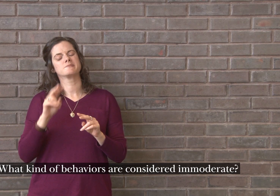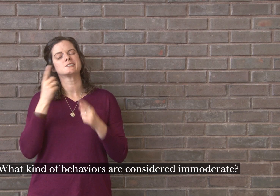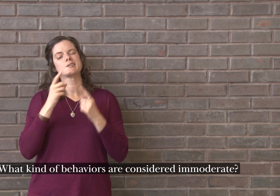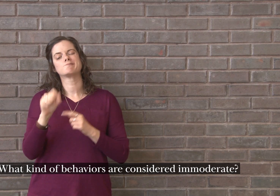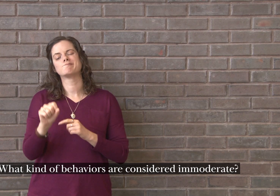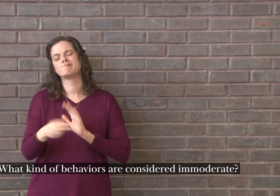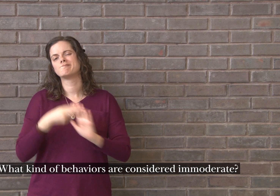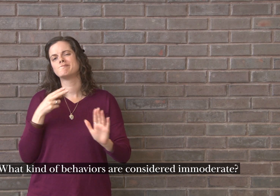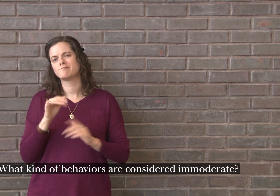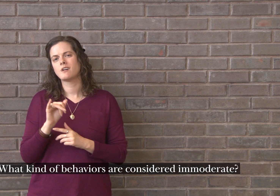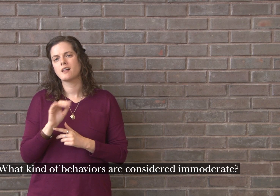considered immoderate?